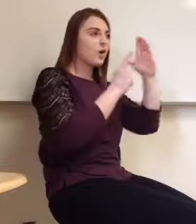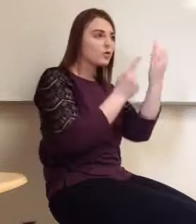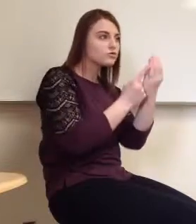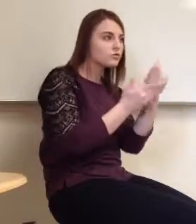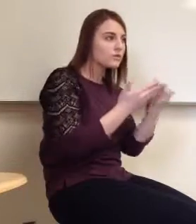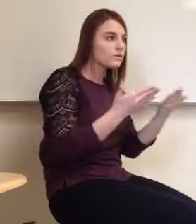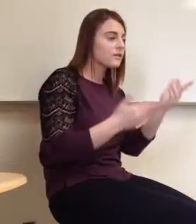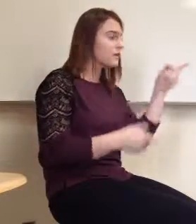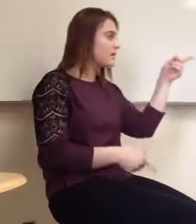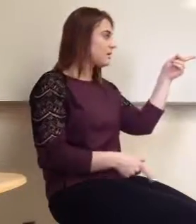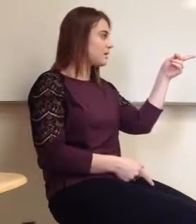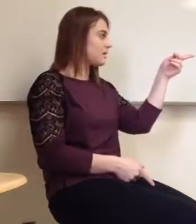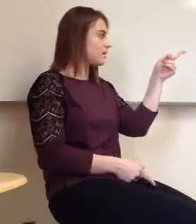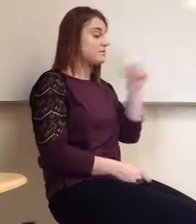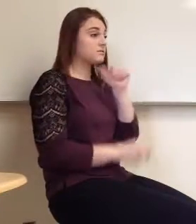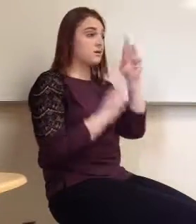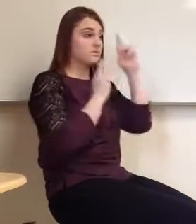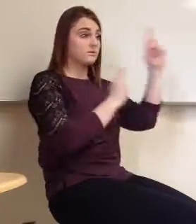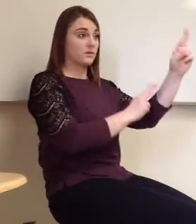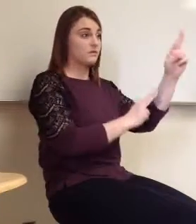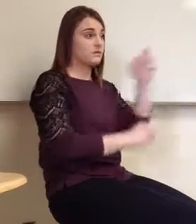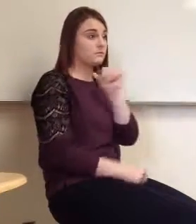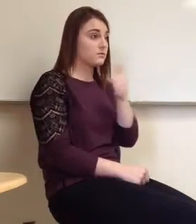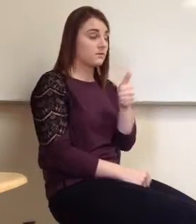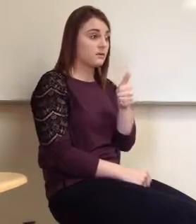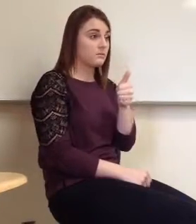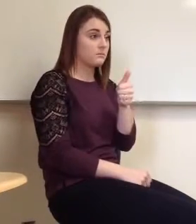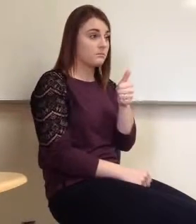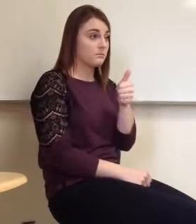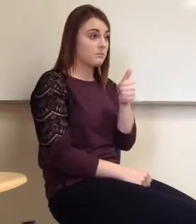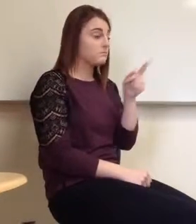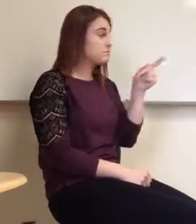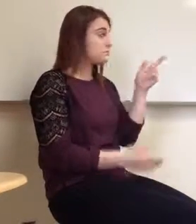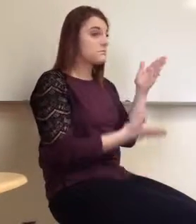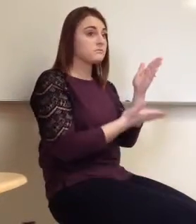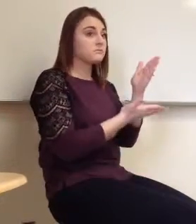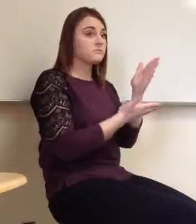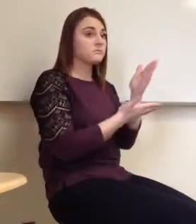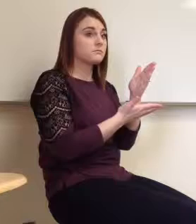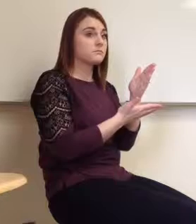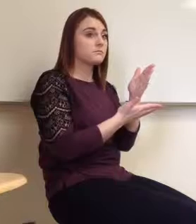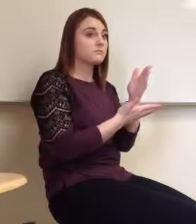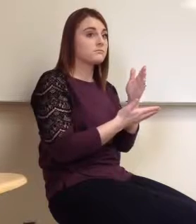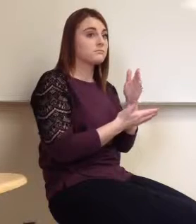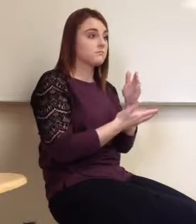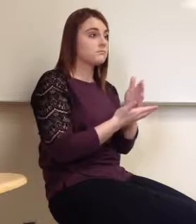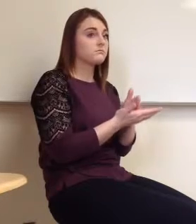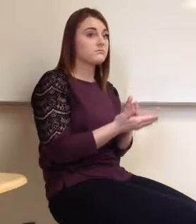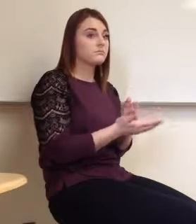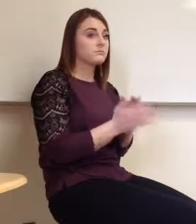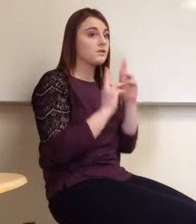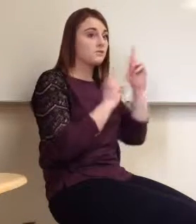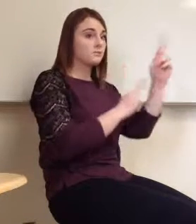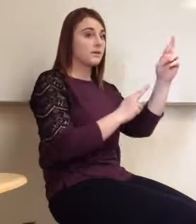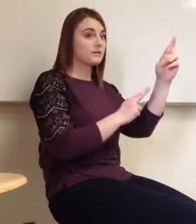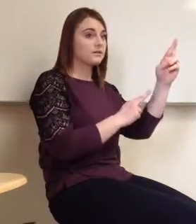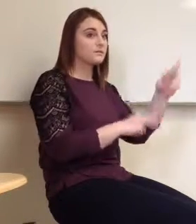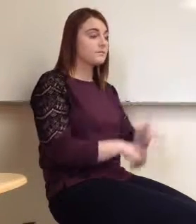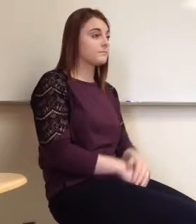respect. Is it respect? Yeah, because there are some countries where, In some countries, they don't do that, like, yes. when my dad,